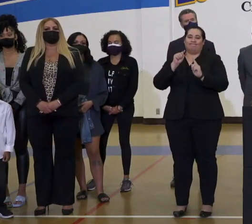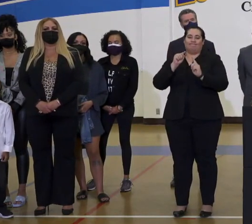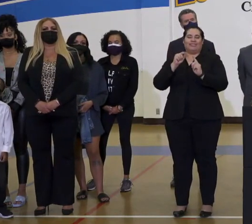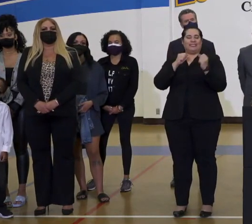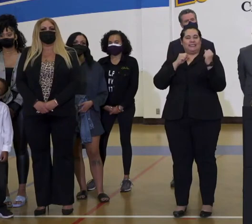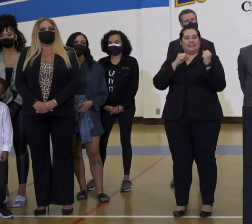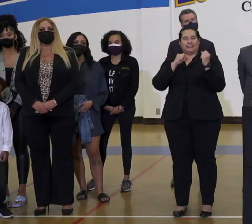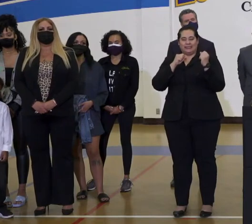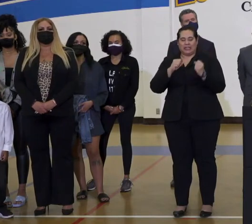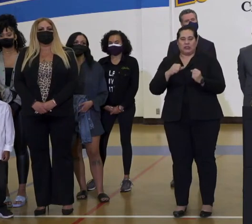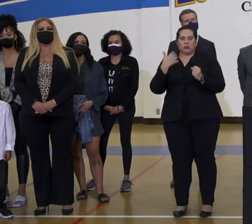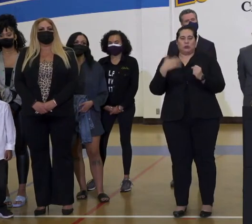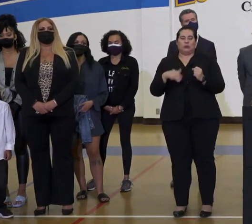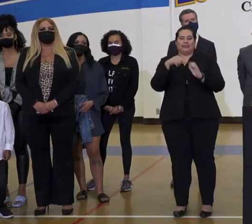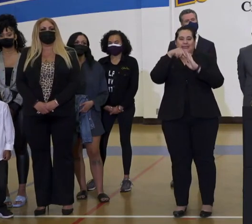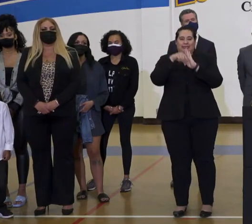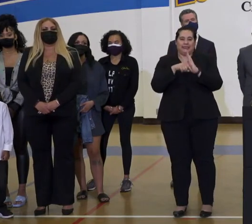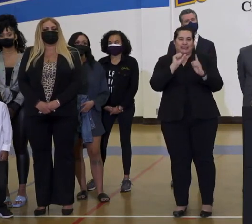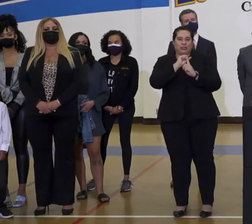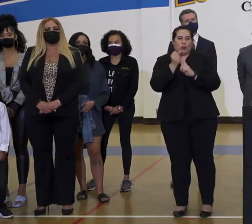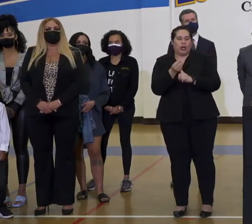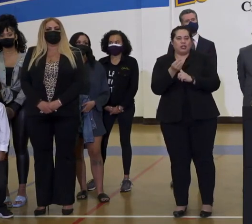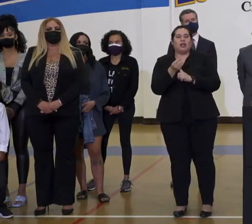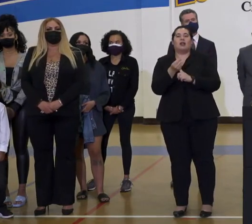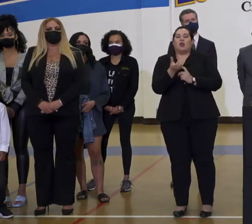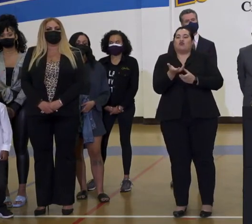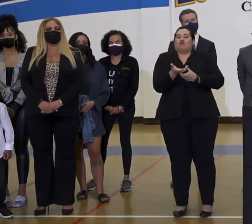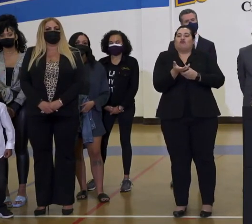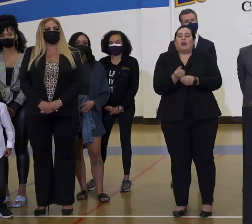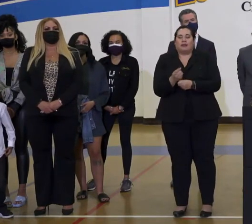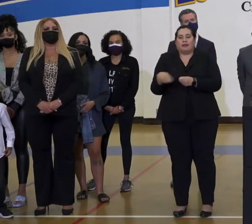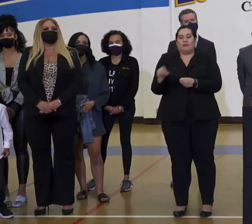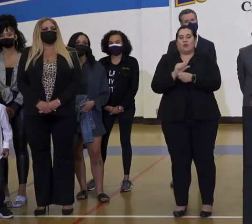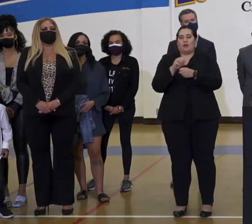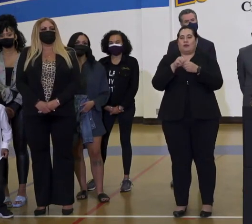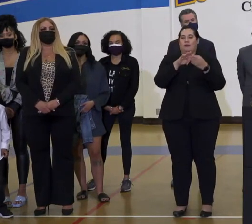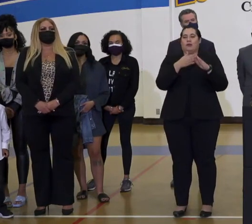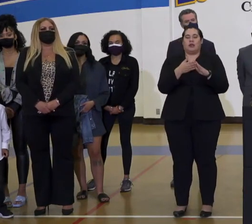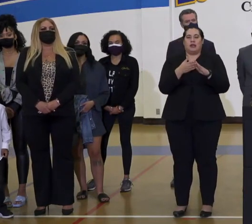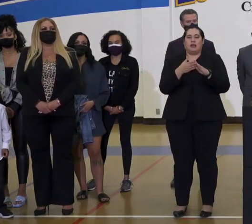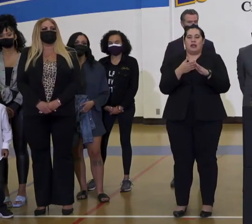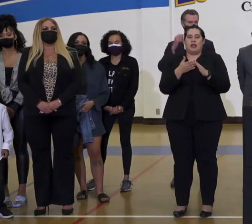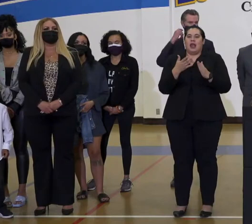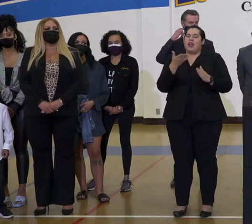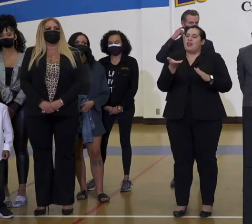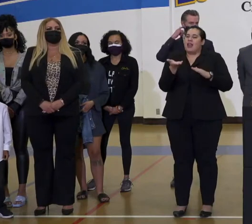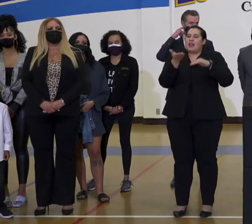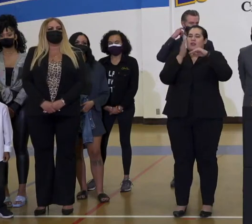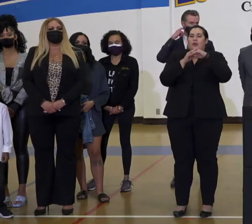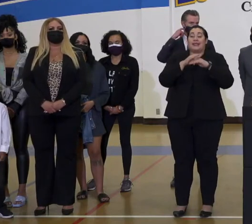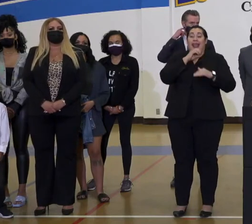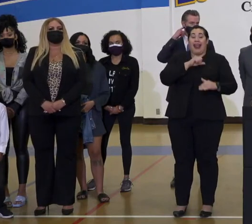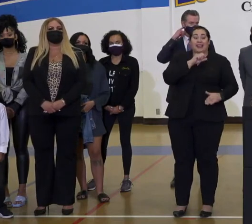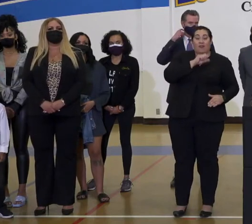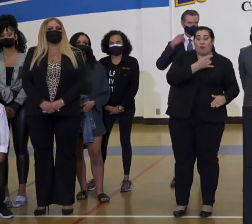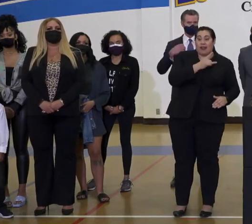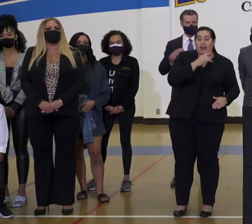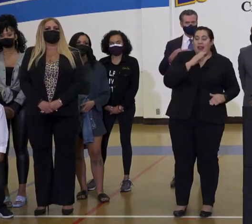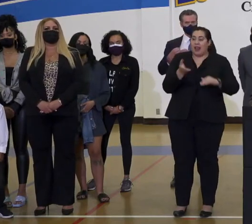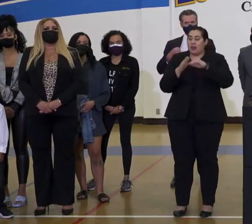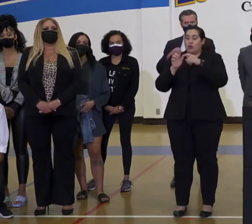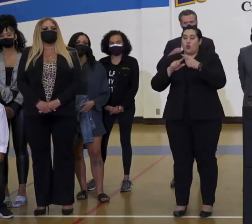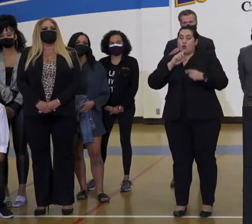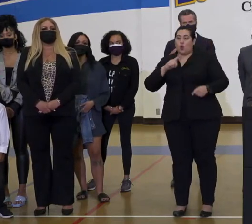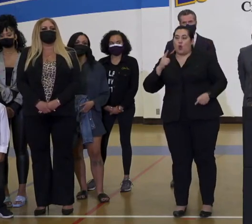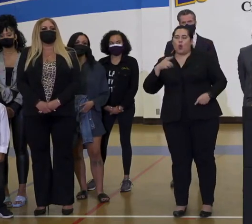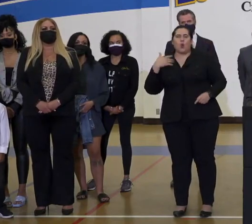tense situations are entrusted in working in our communities. Just raising the age from 18 to 21, as most